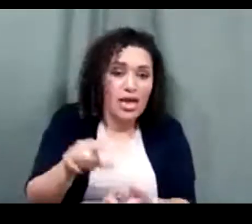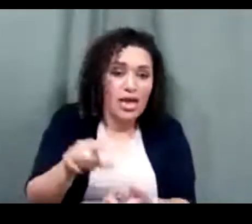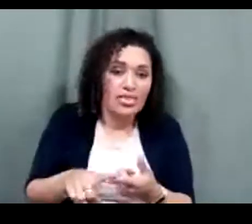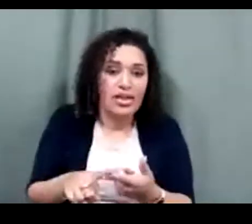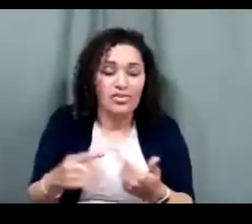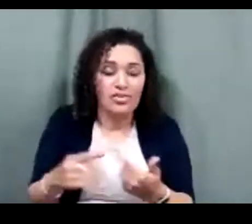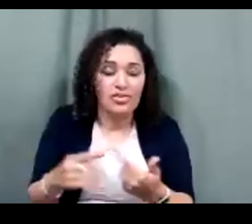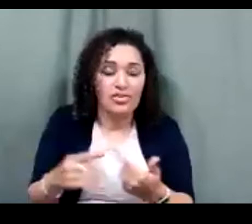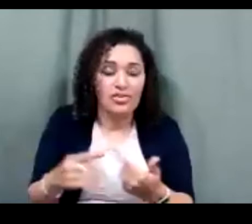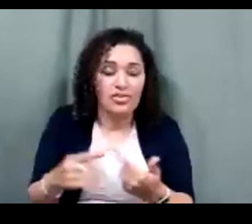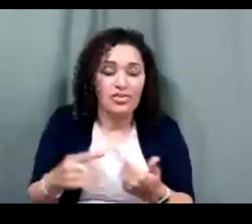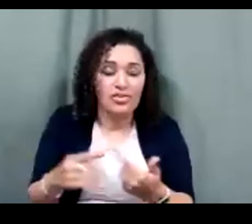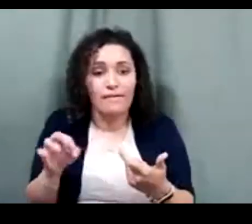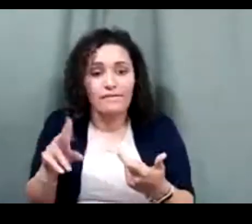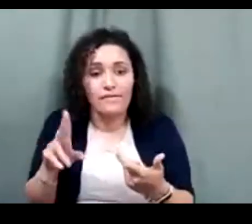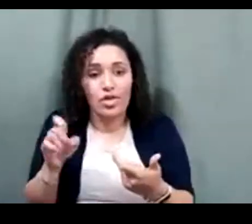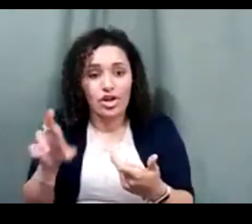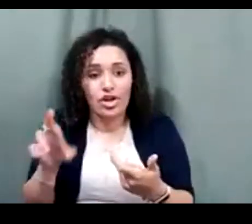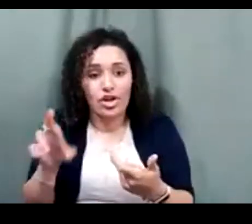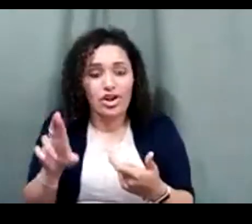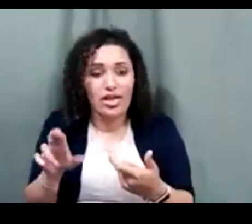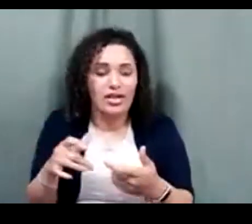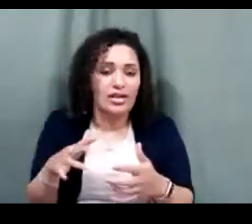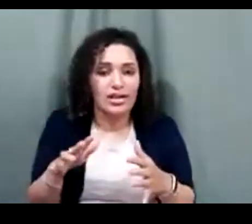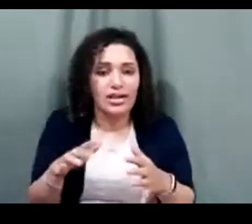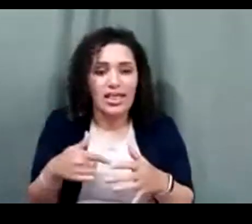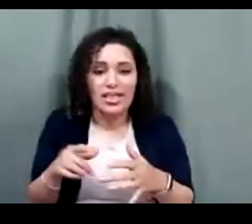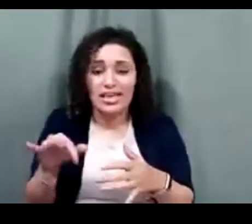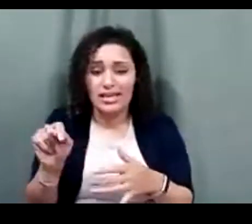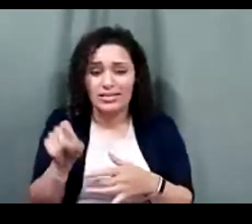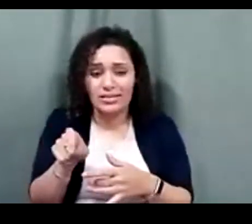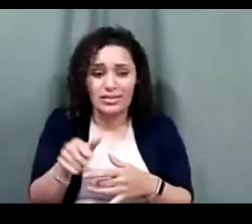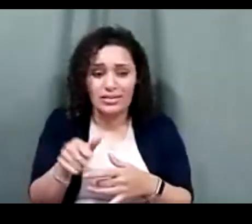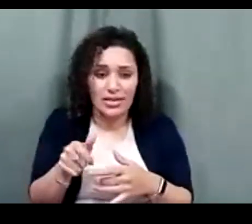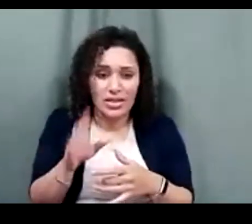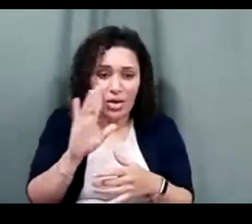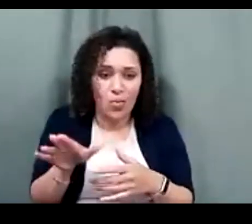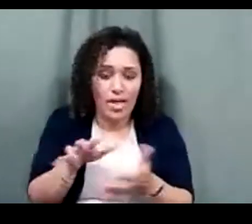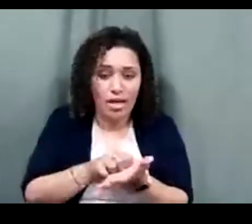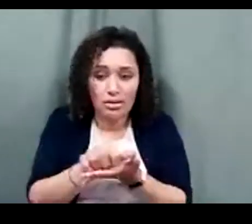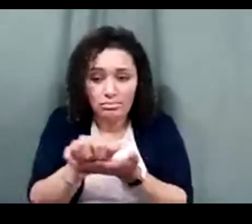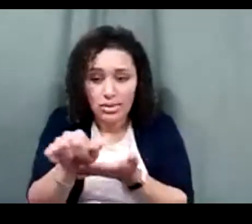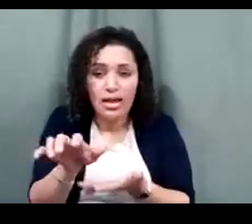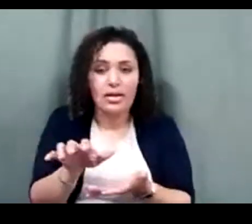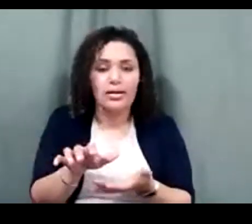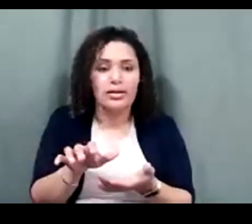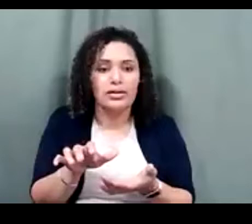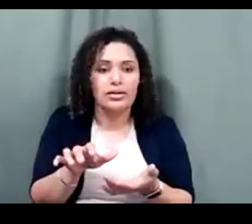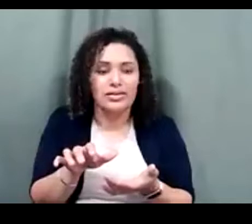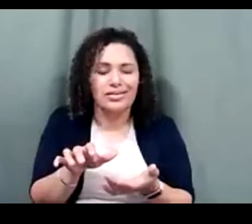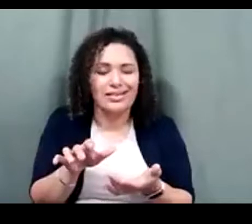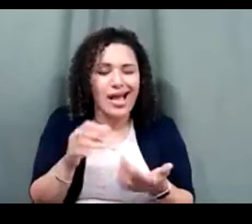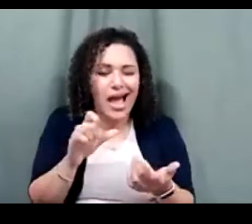a population already of yeast that's gonna go and take it over. I don't really know why we would do